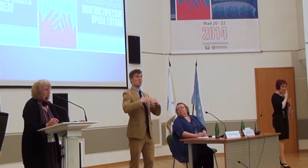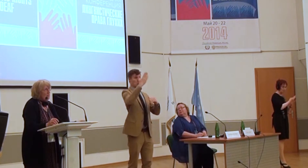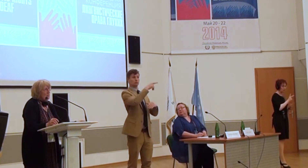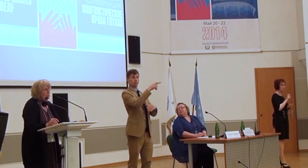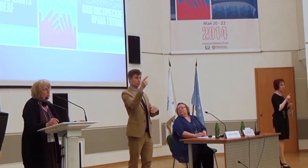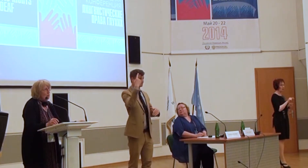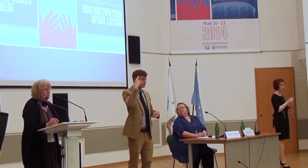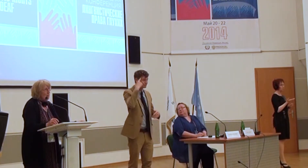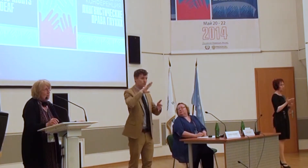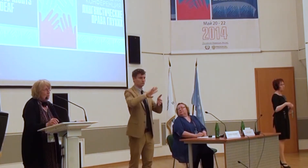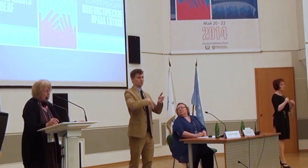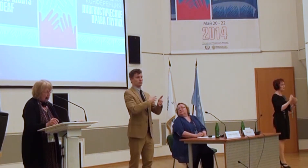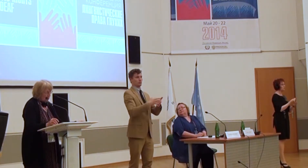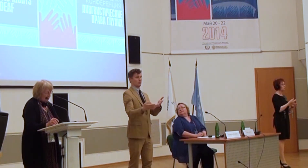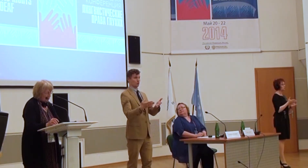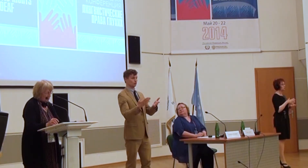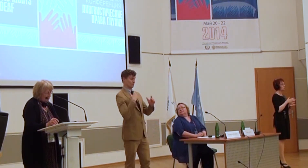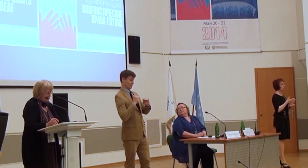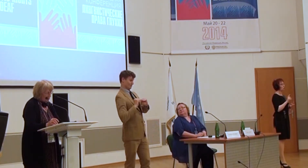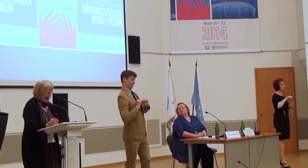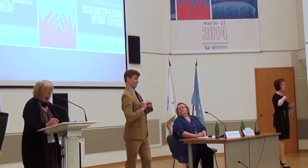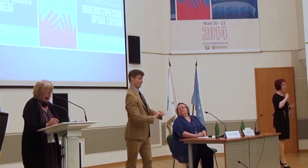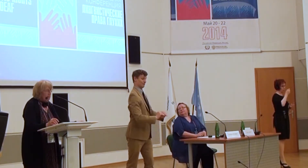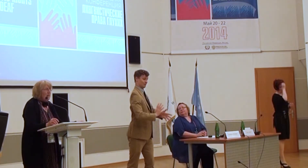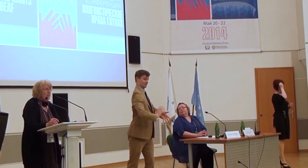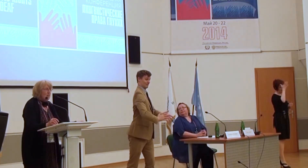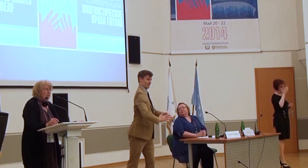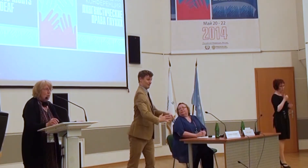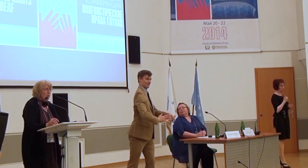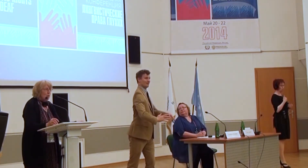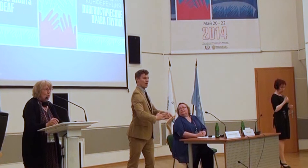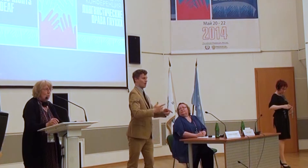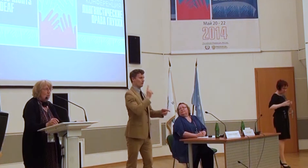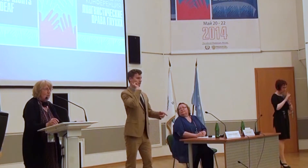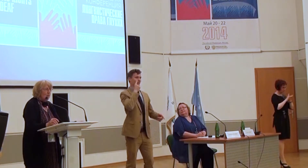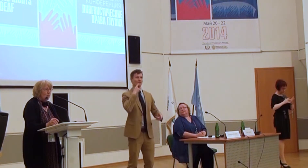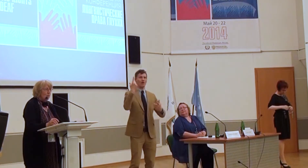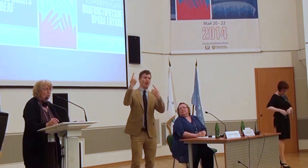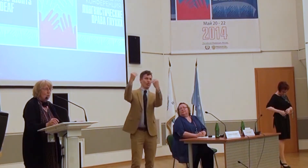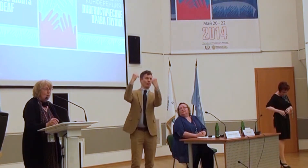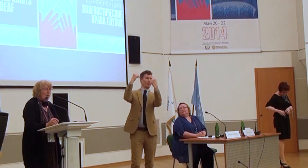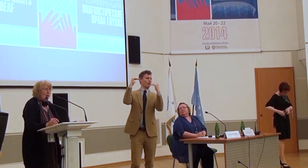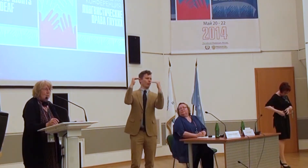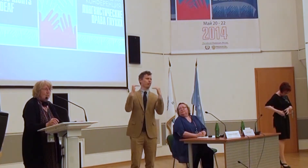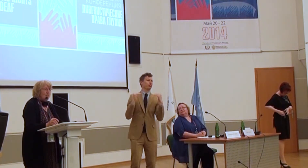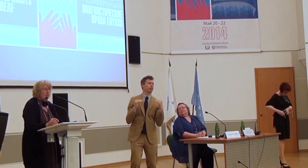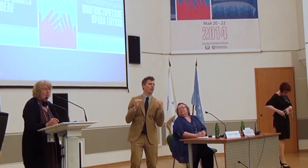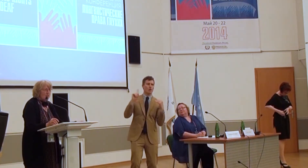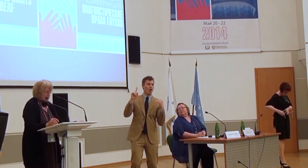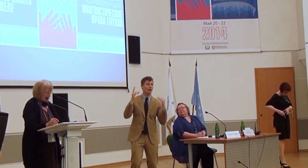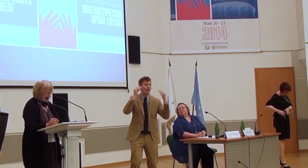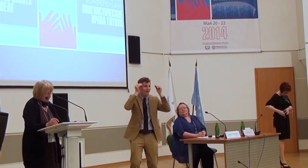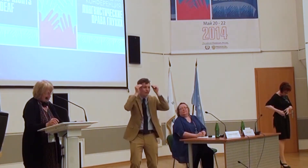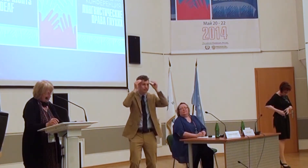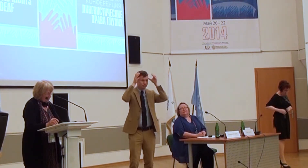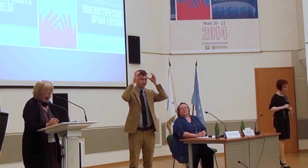And I think it's important to realise how strongly these views were held. So I just want to quote briefly from two pieces of advice